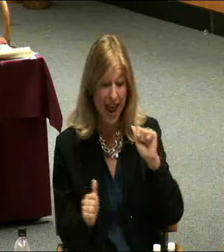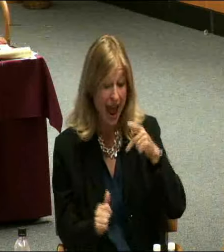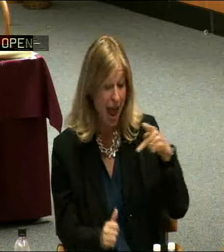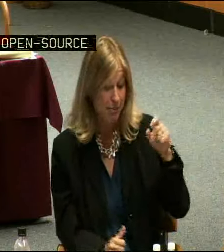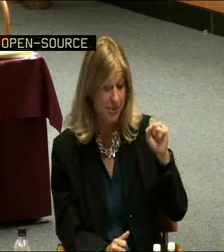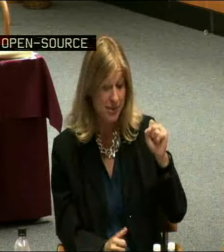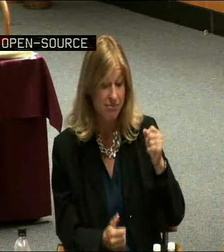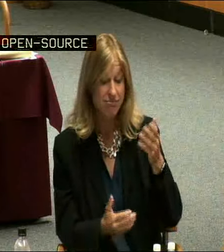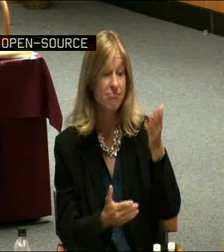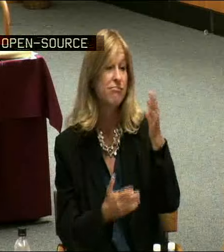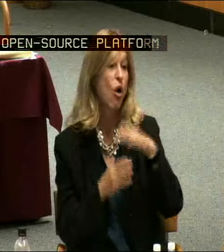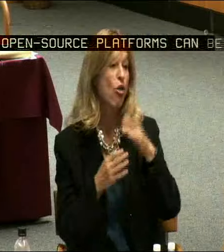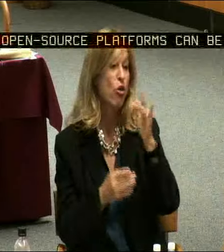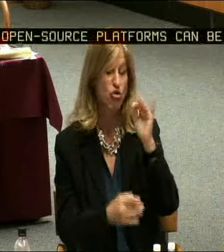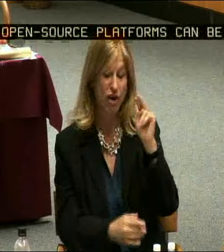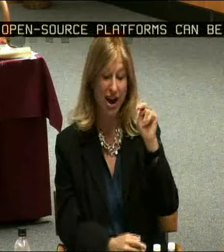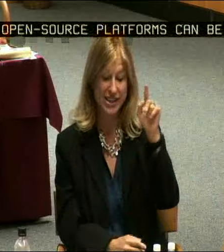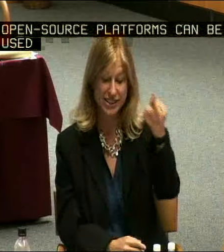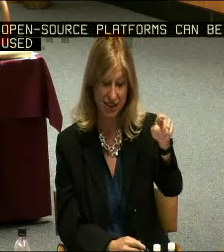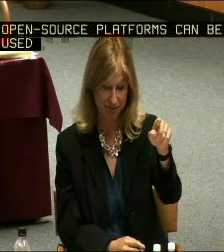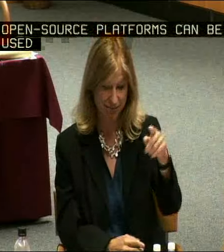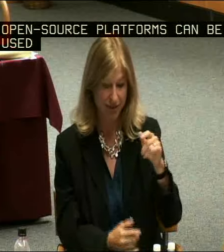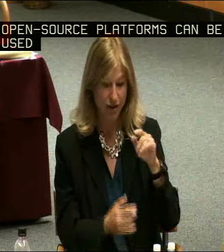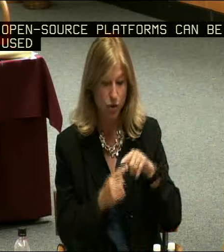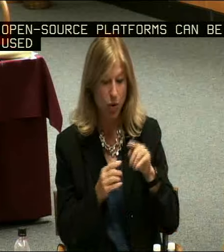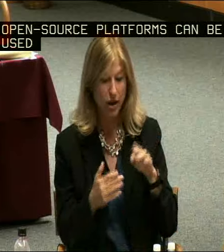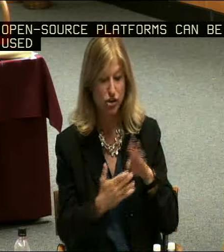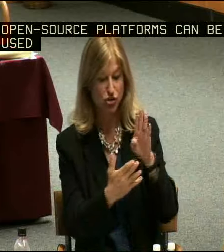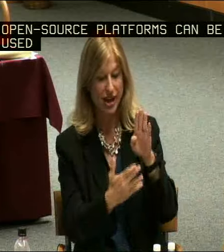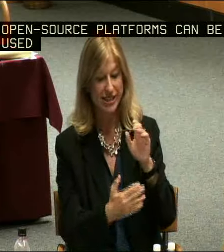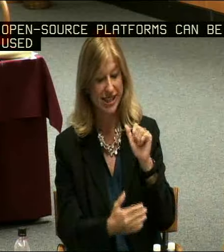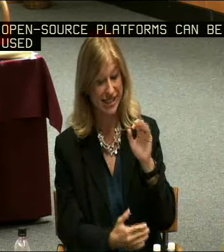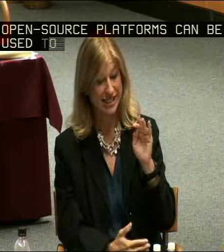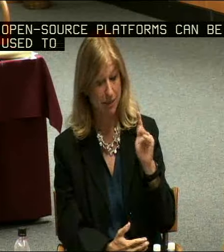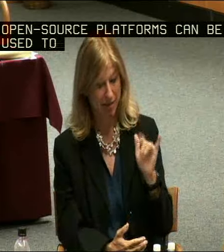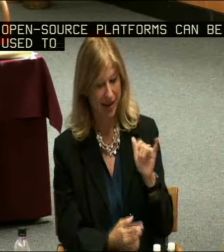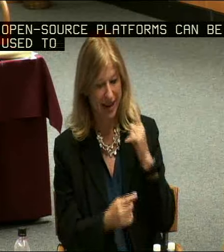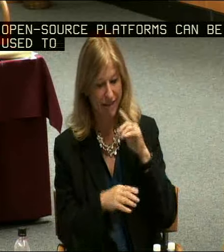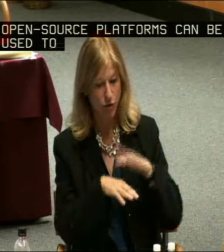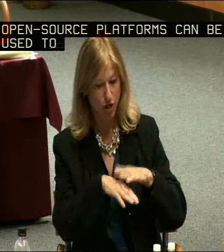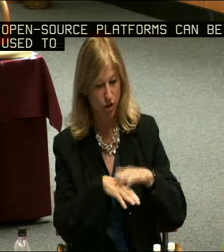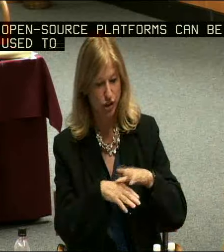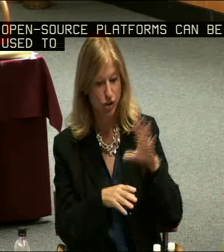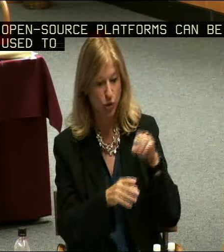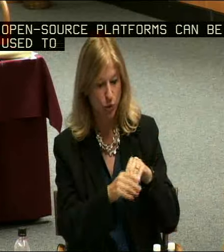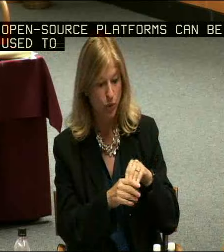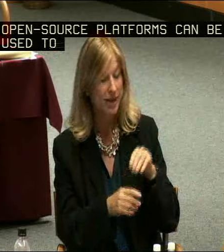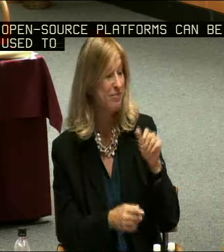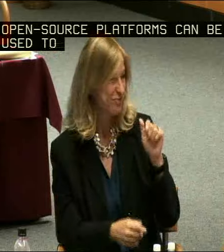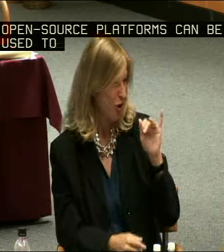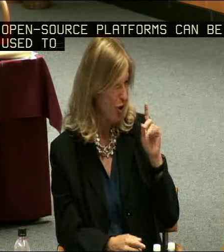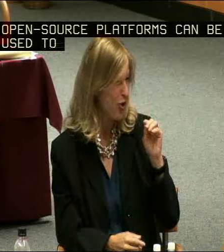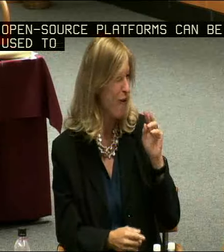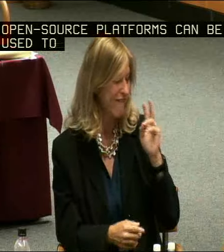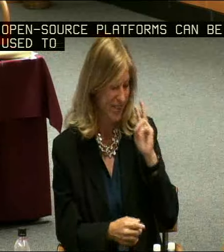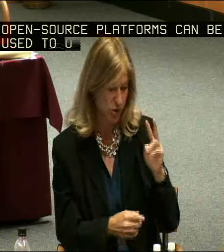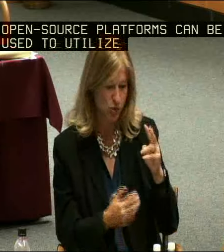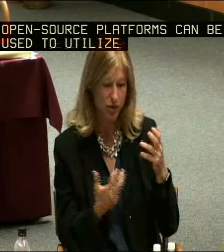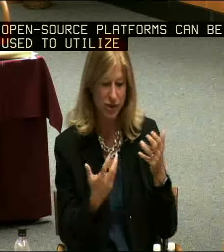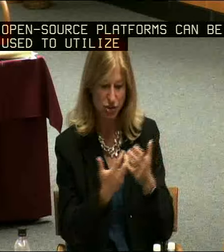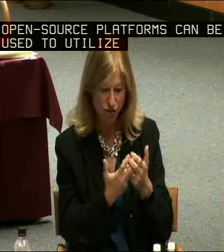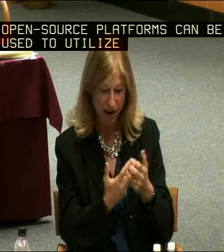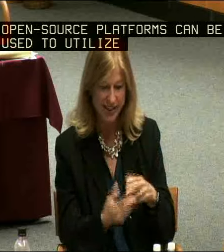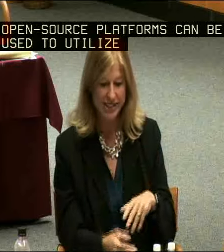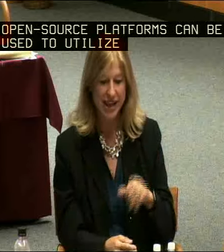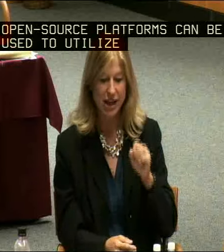accessibility for alerts and 911, and if there are any apps on the horizon that could facilitate